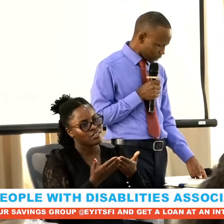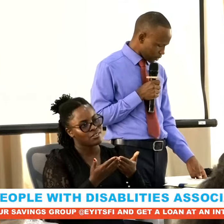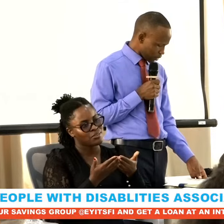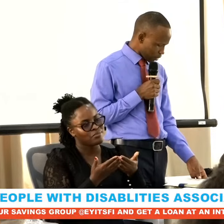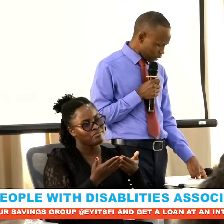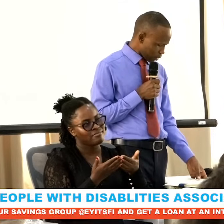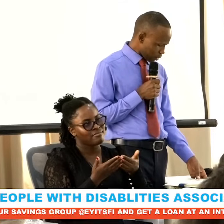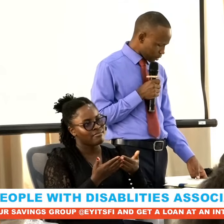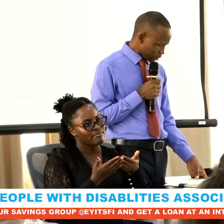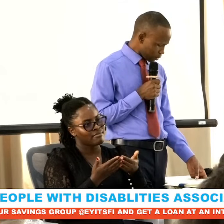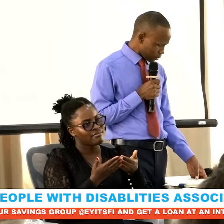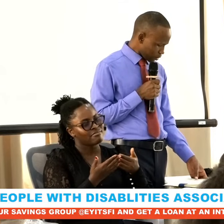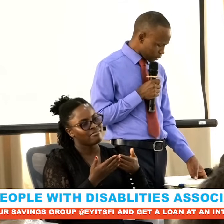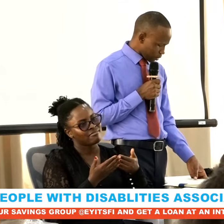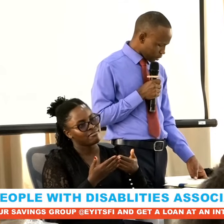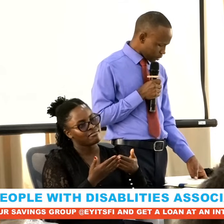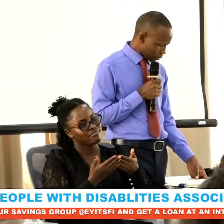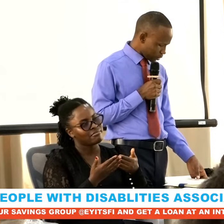absentia, Helen,